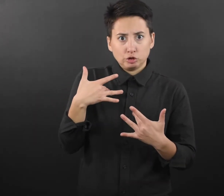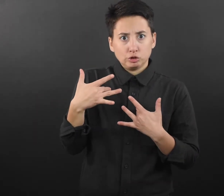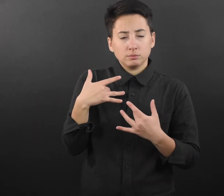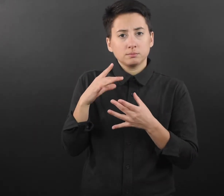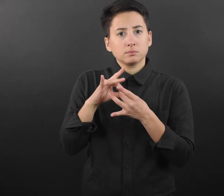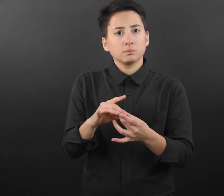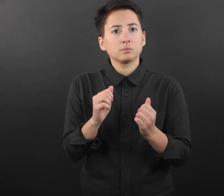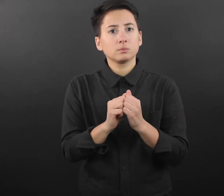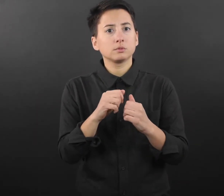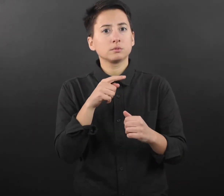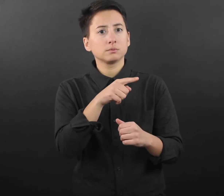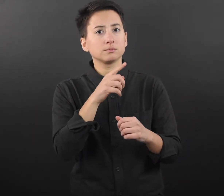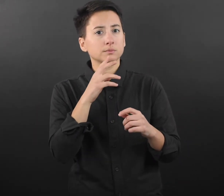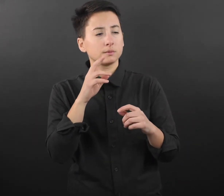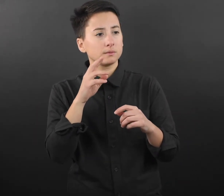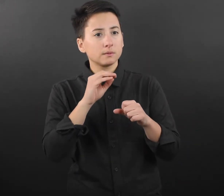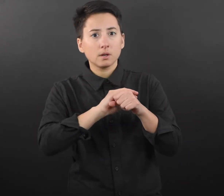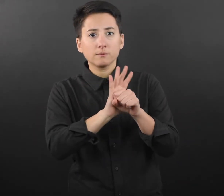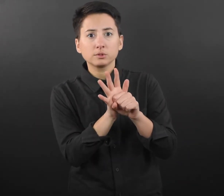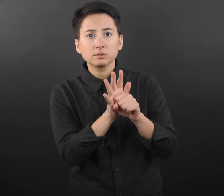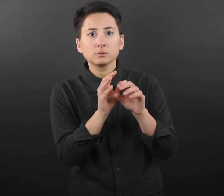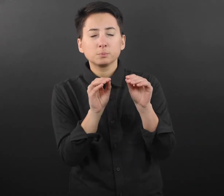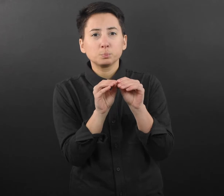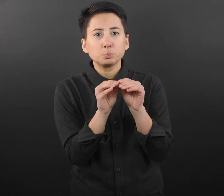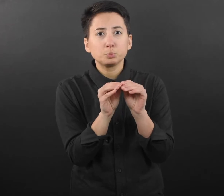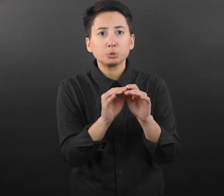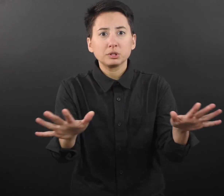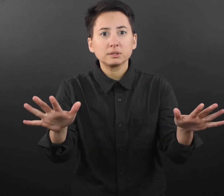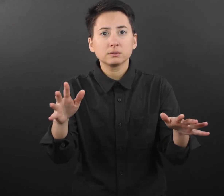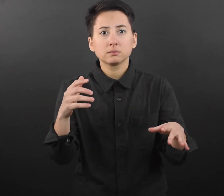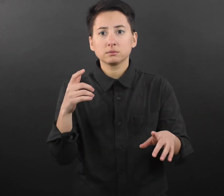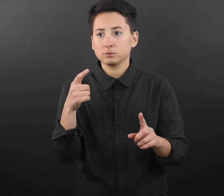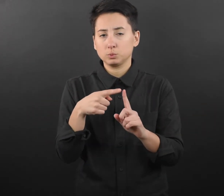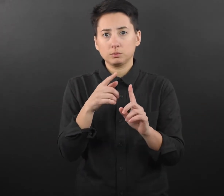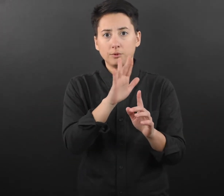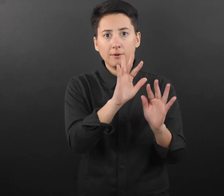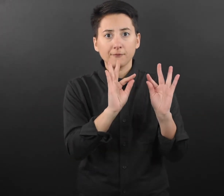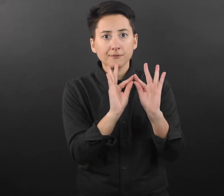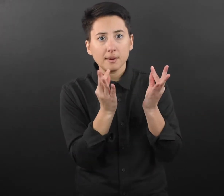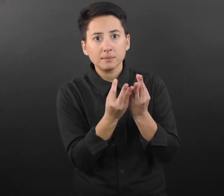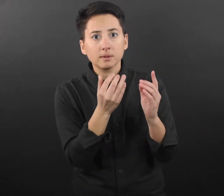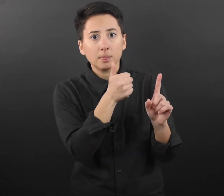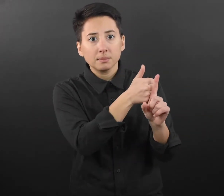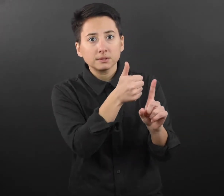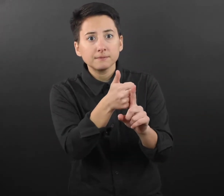People are understandably concerned about the virus spreading to themselves and their loved ones.